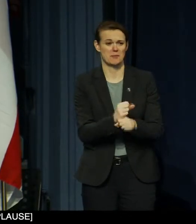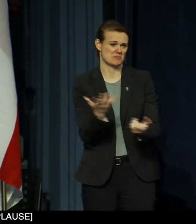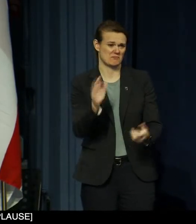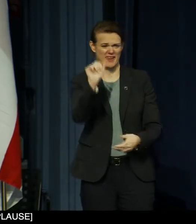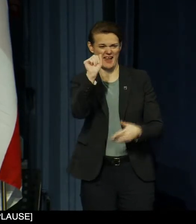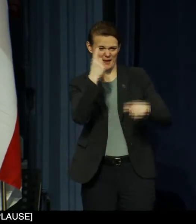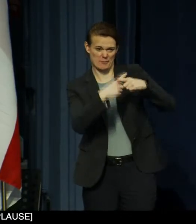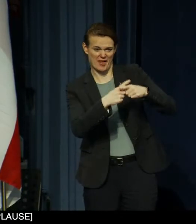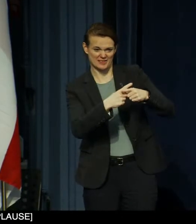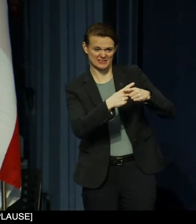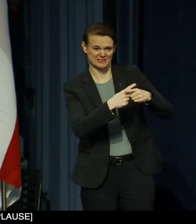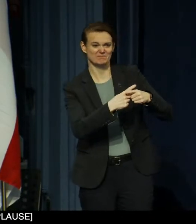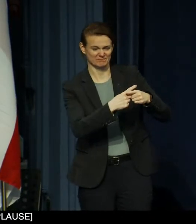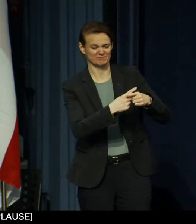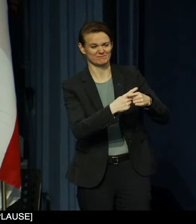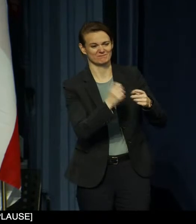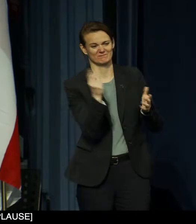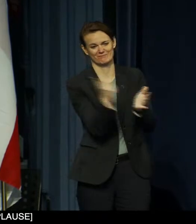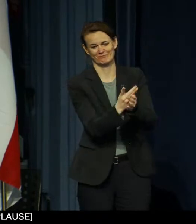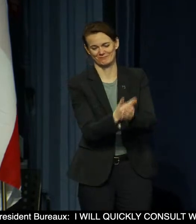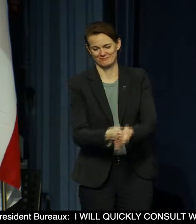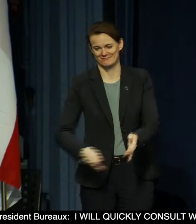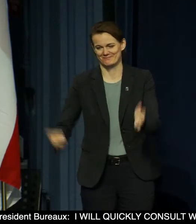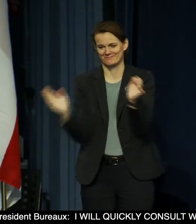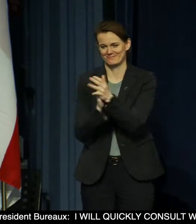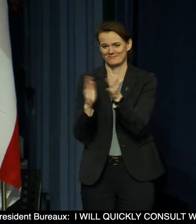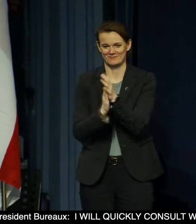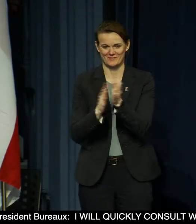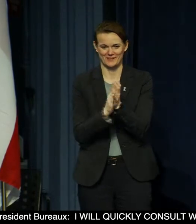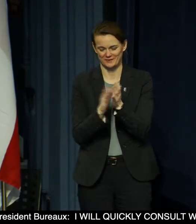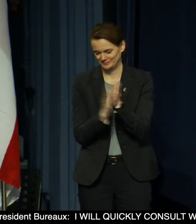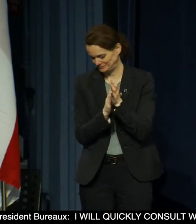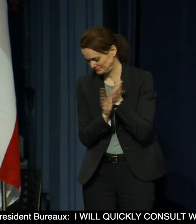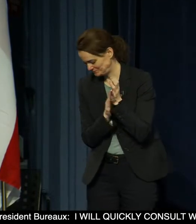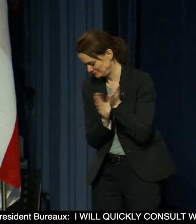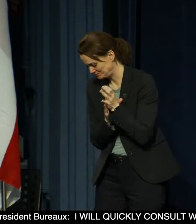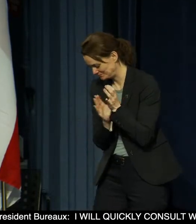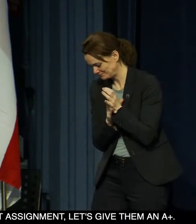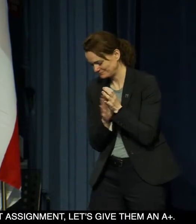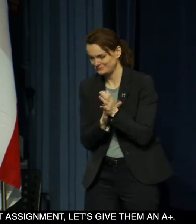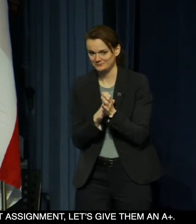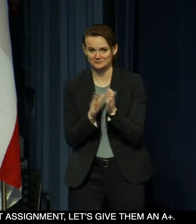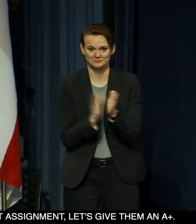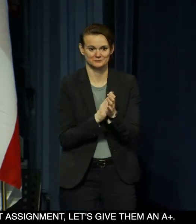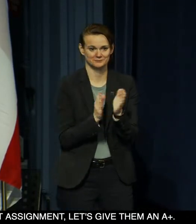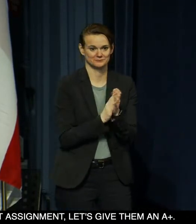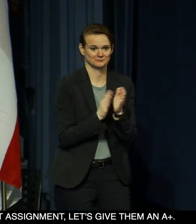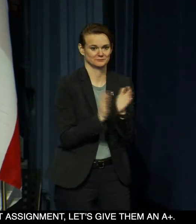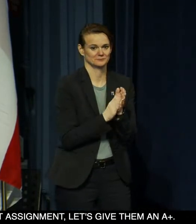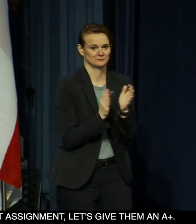an A+. Congratulations, you are now done your program. Well done.